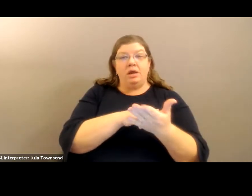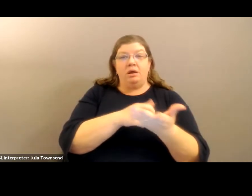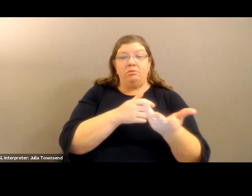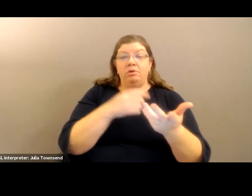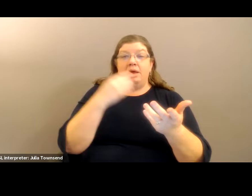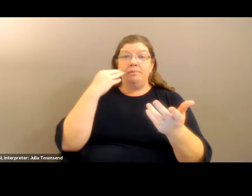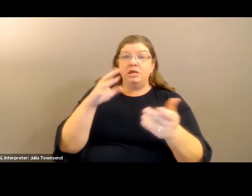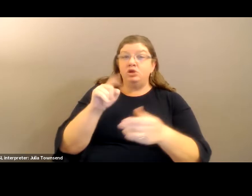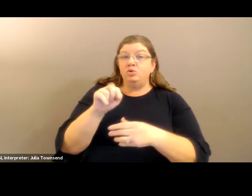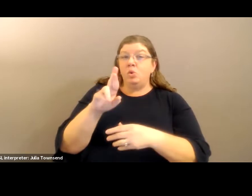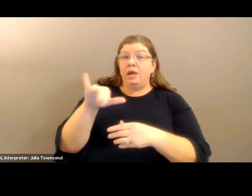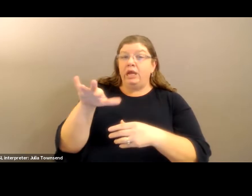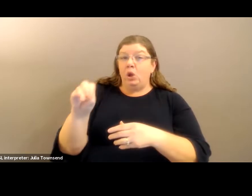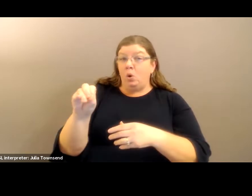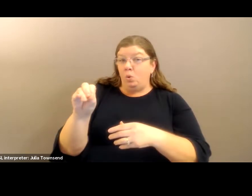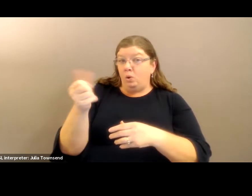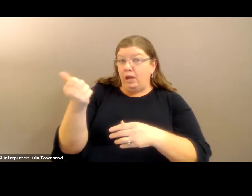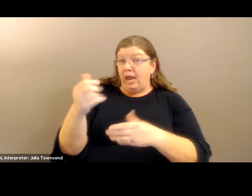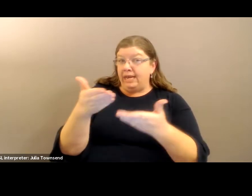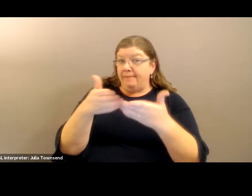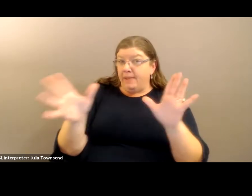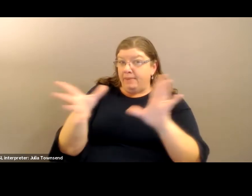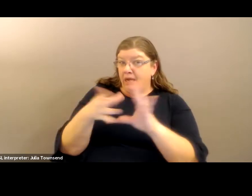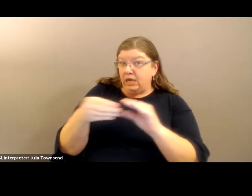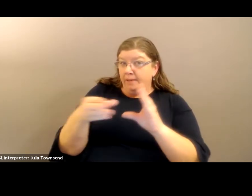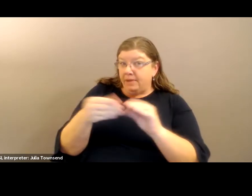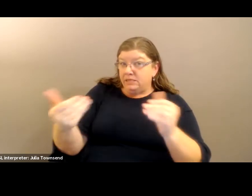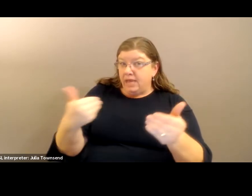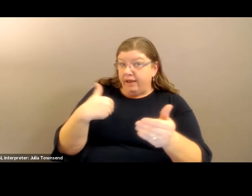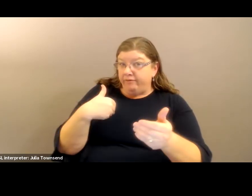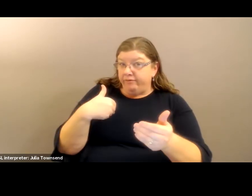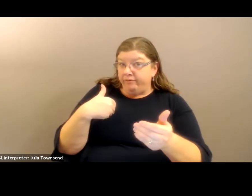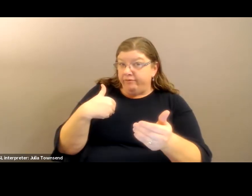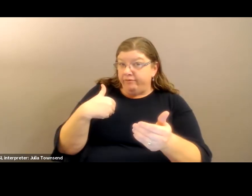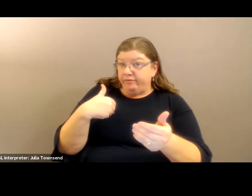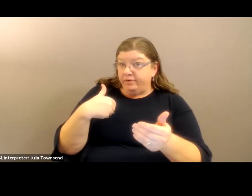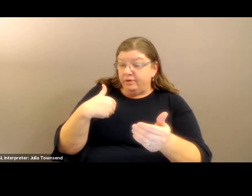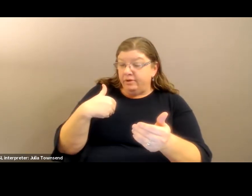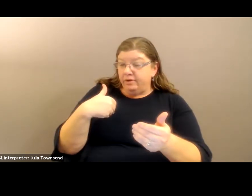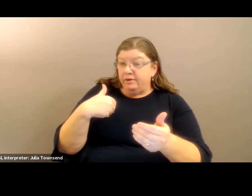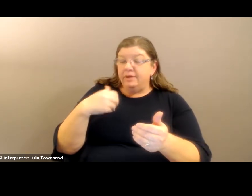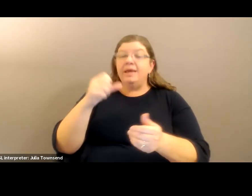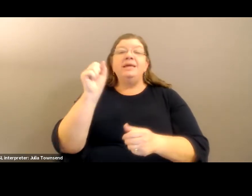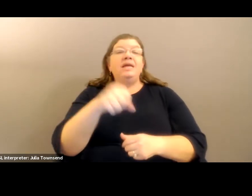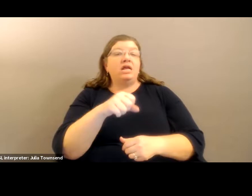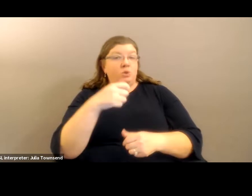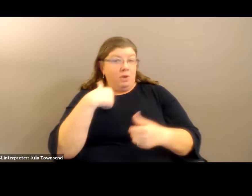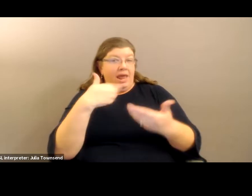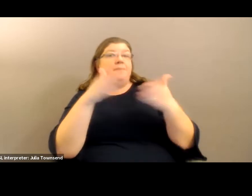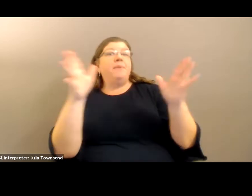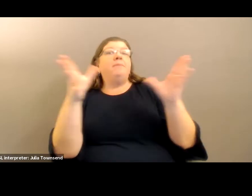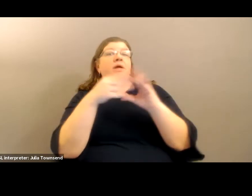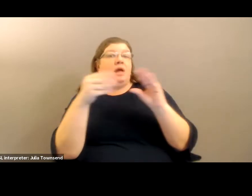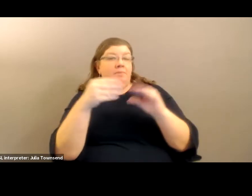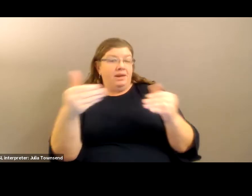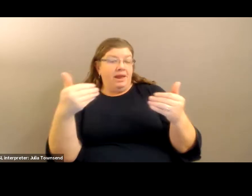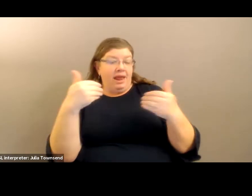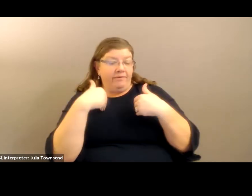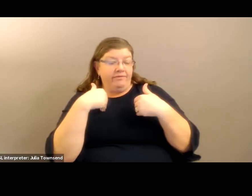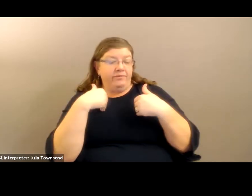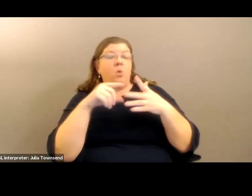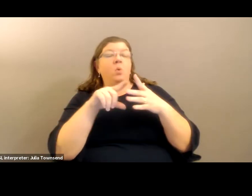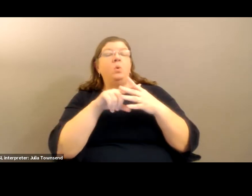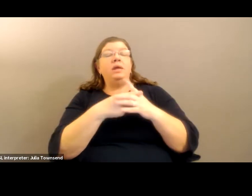Trujillo, are there any public comments? Thank you, President Munoz. We do have public comment. We'll begin